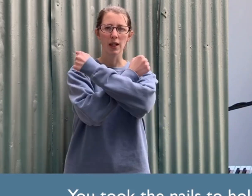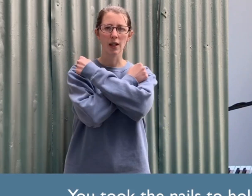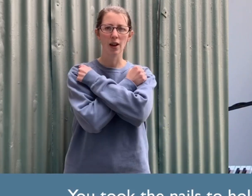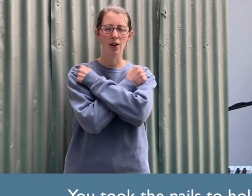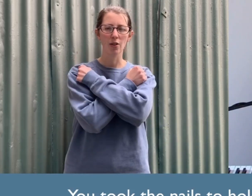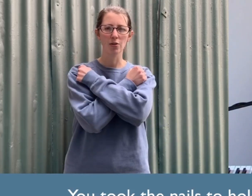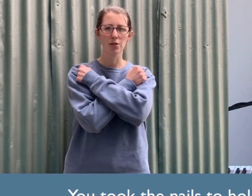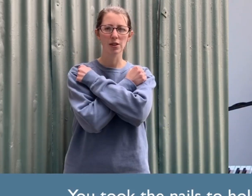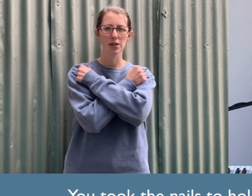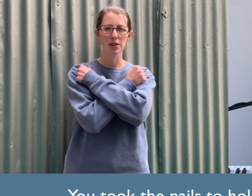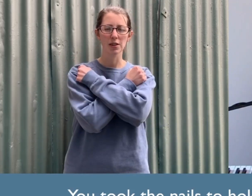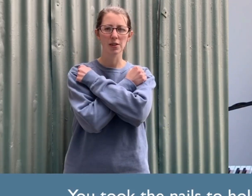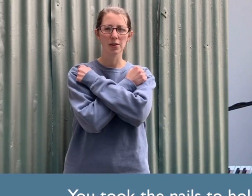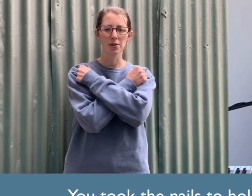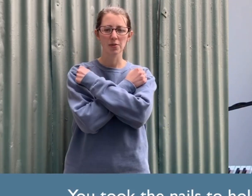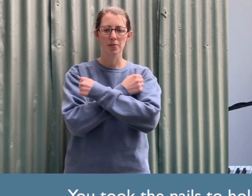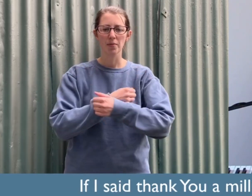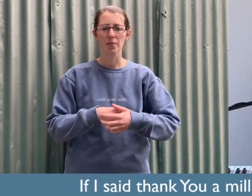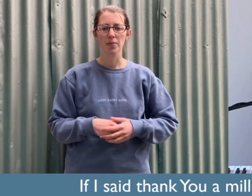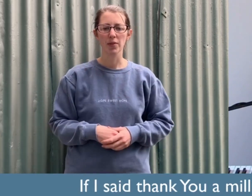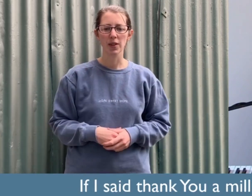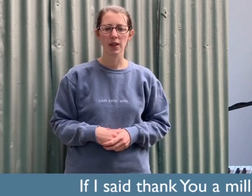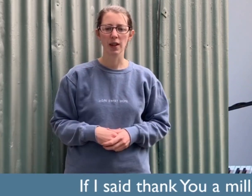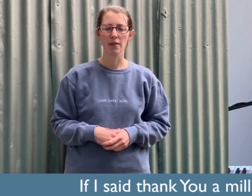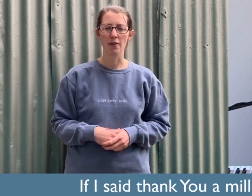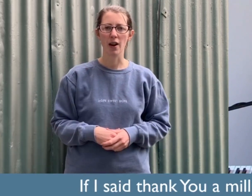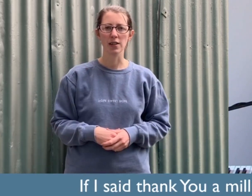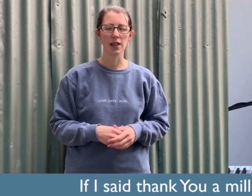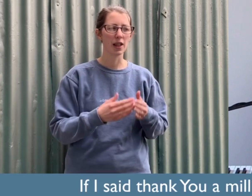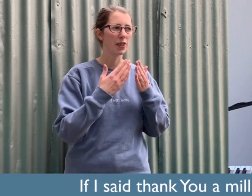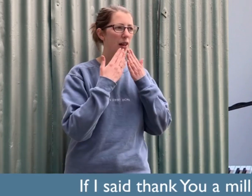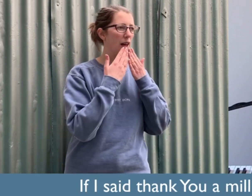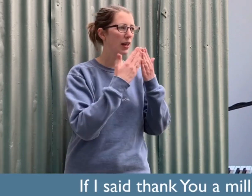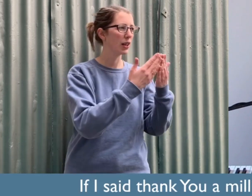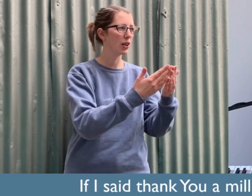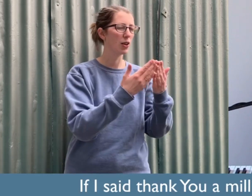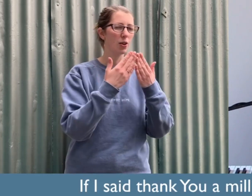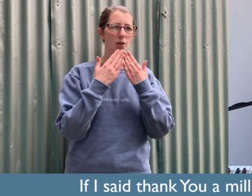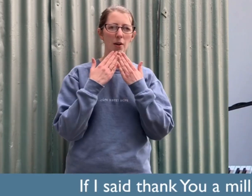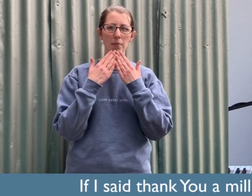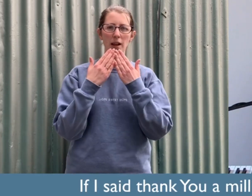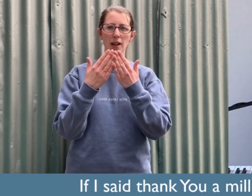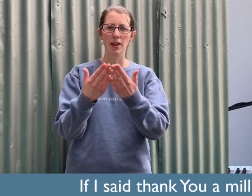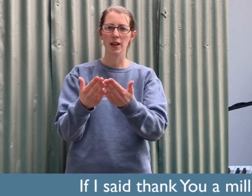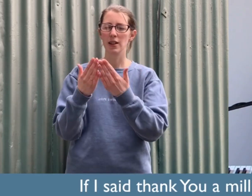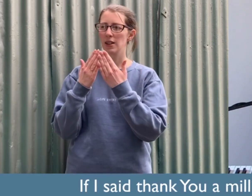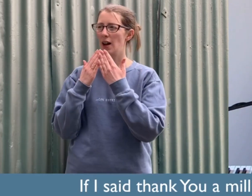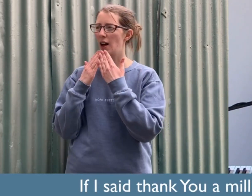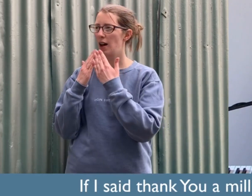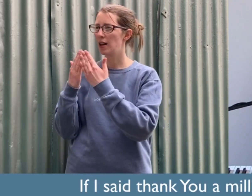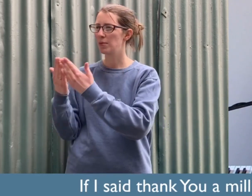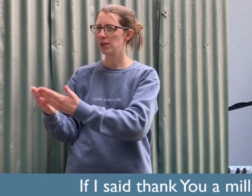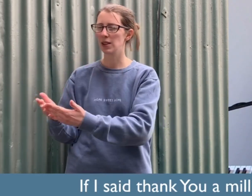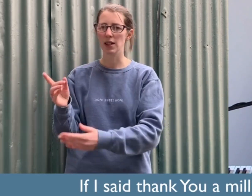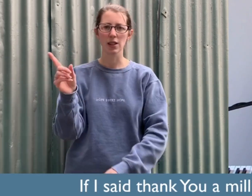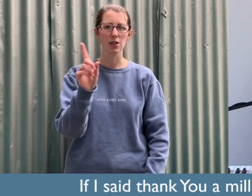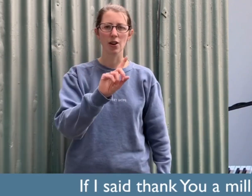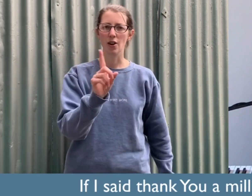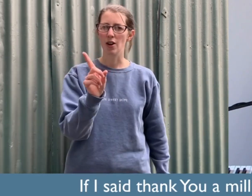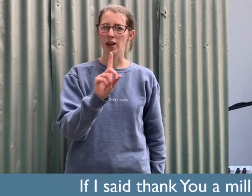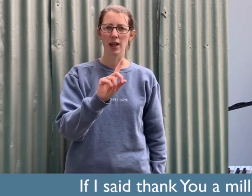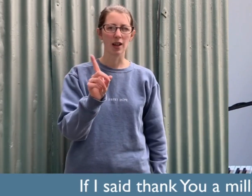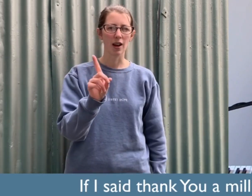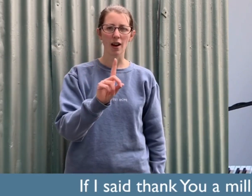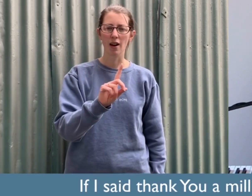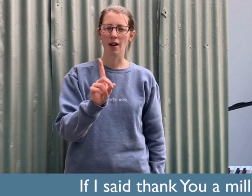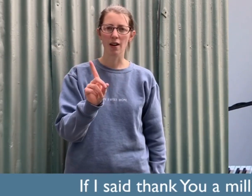me close. And if I said thank you a million times, it's